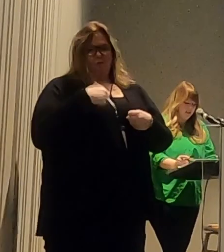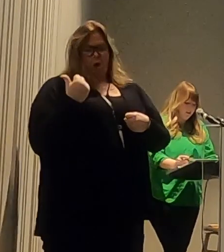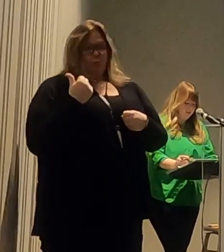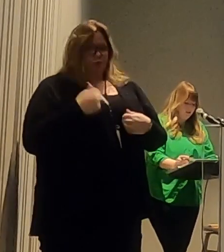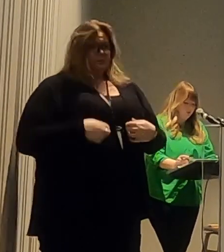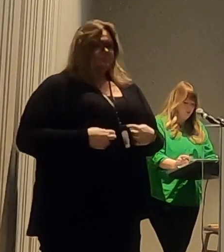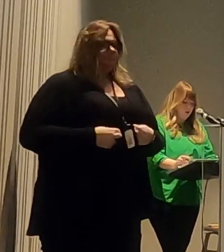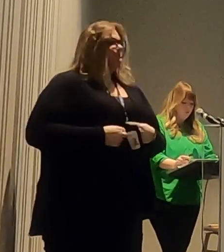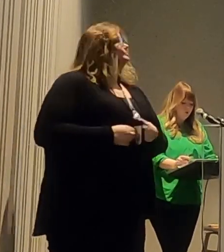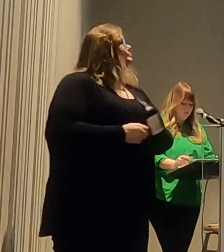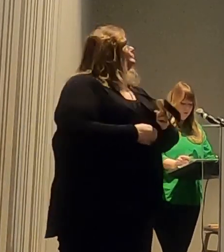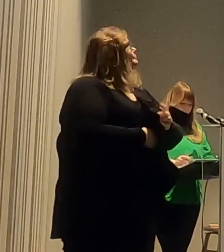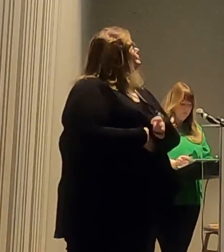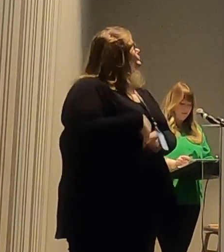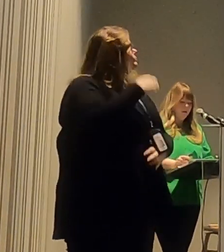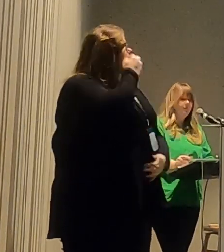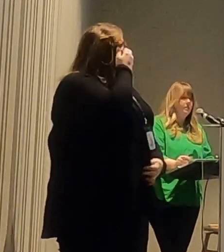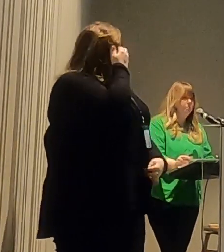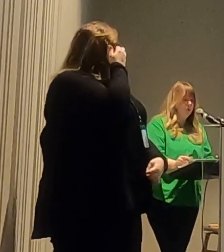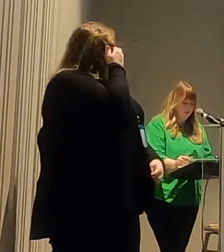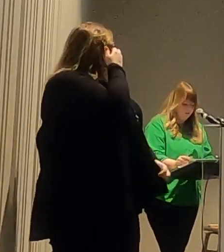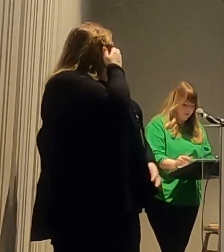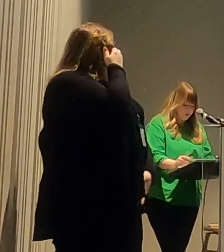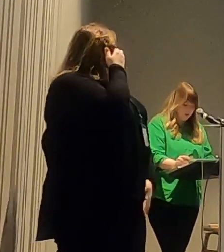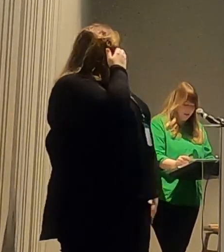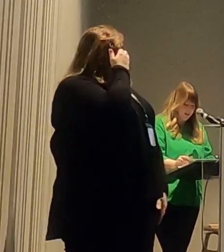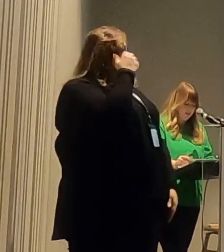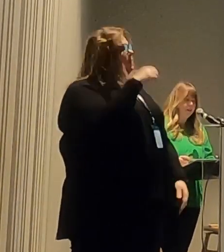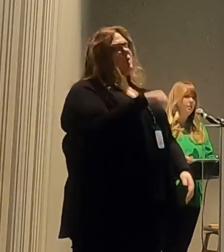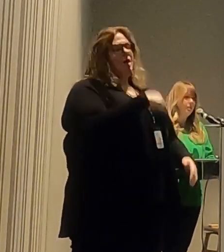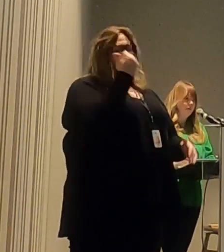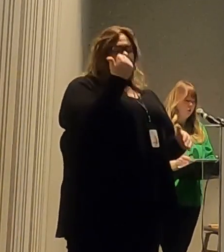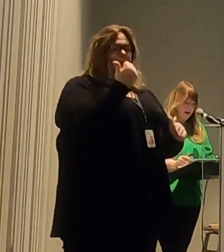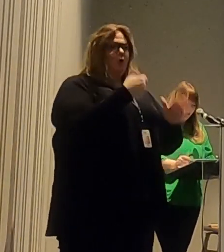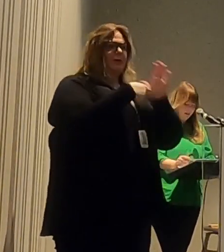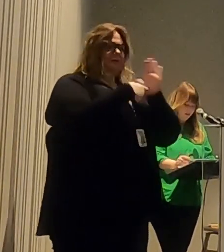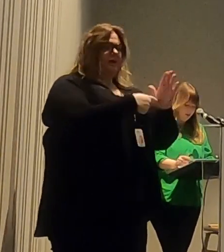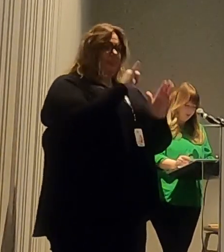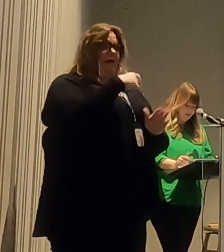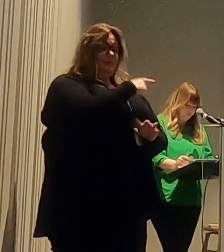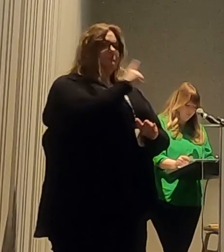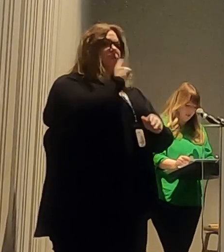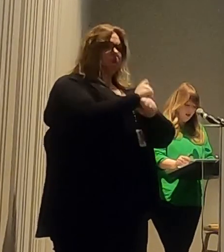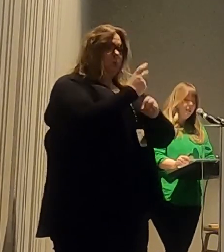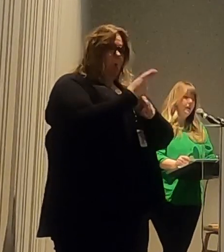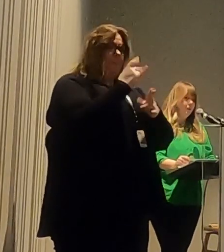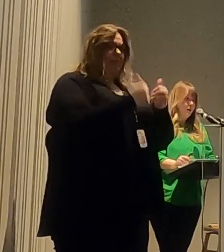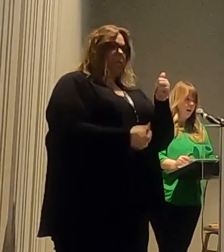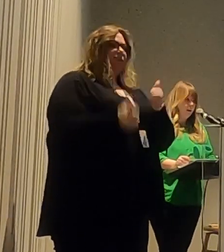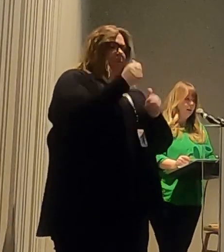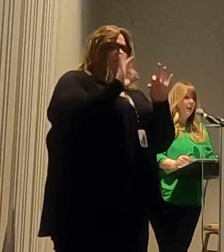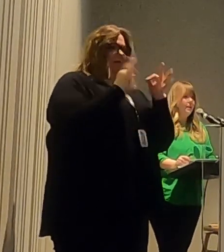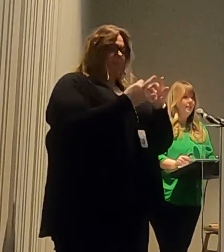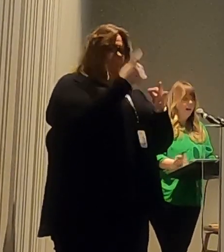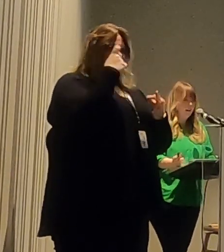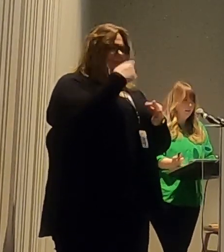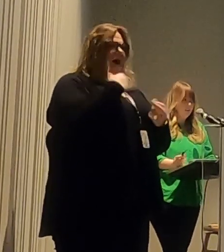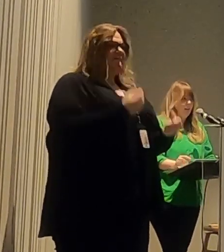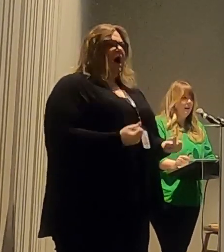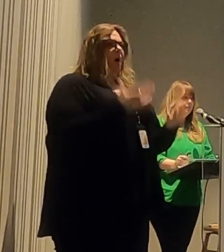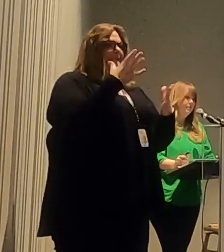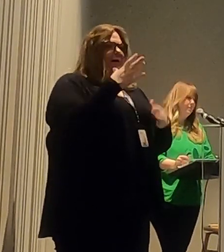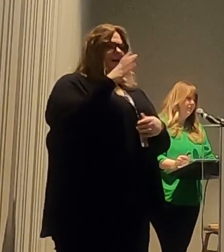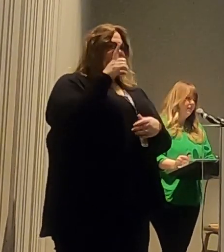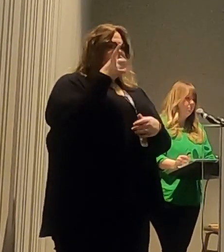Another clue that tells us this robe was worn by a member of the imperial family is the number of dragons included. There are 9, and